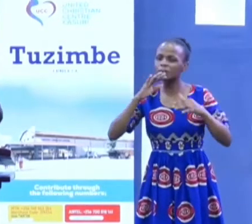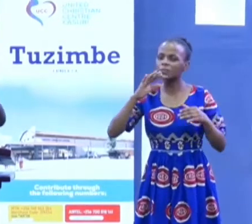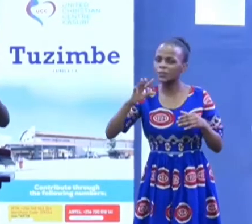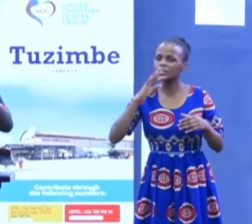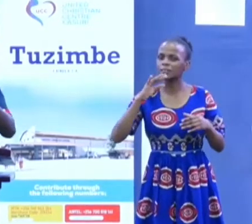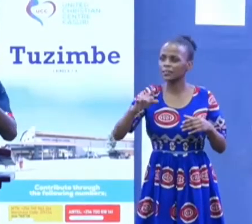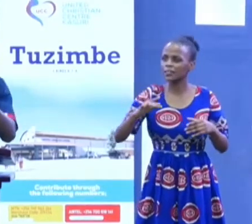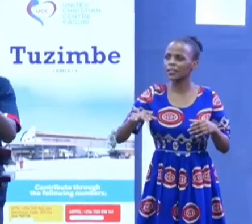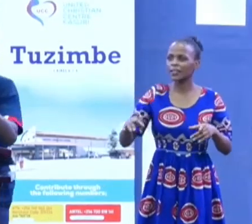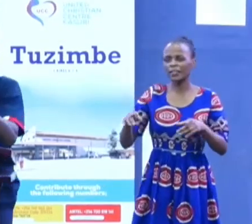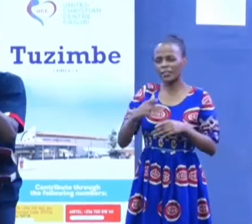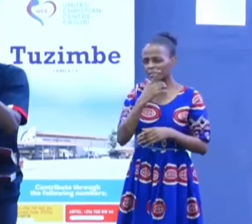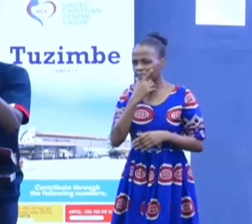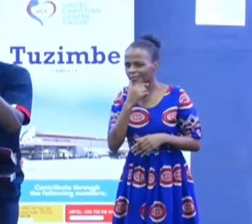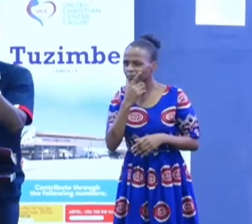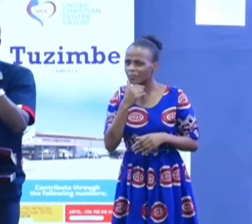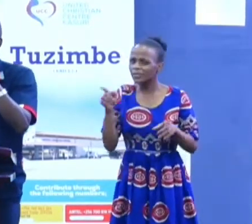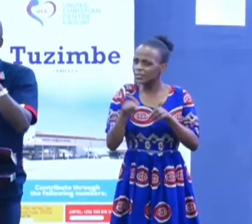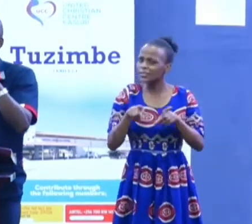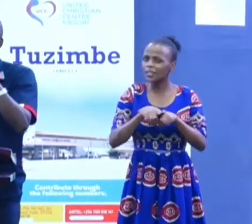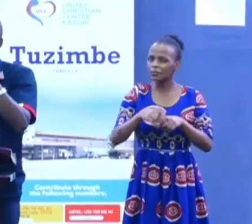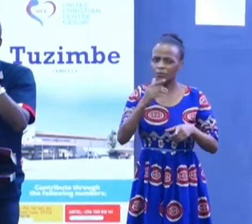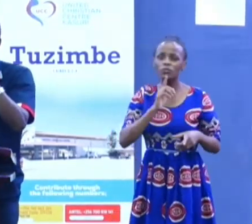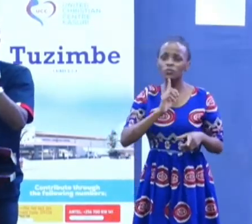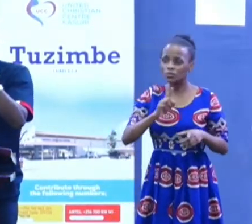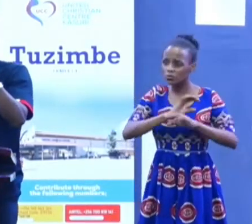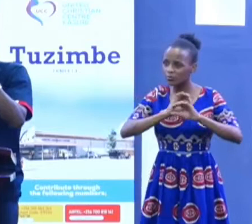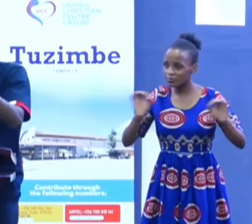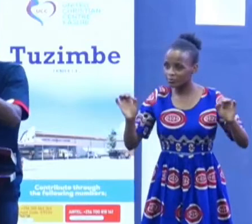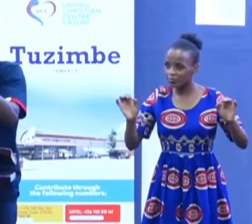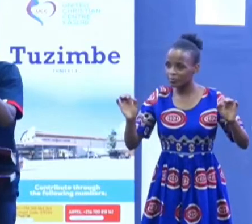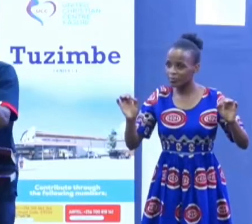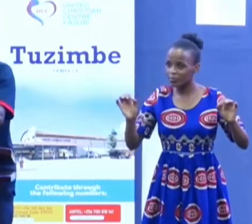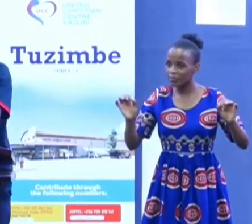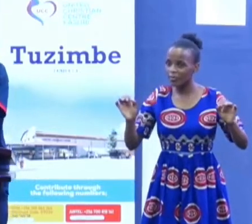he's speaking as if he was skeptical.